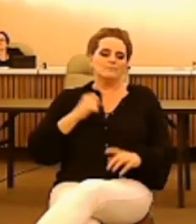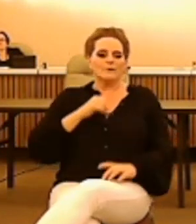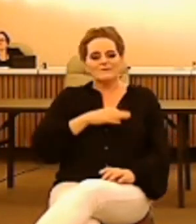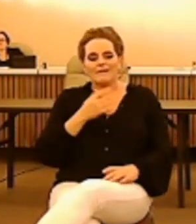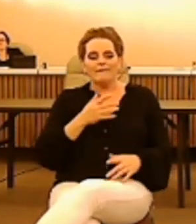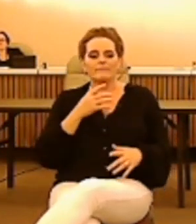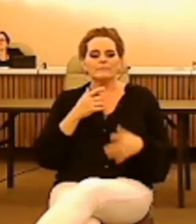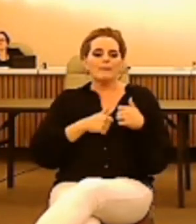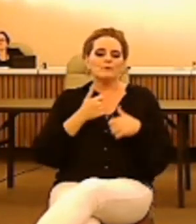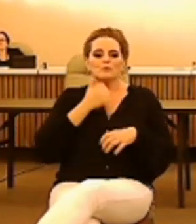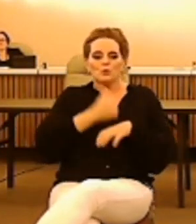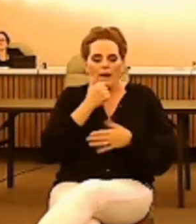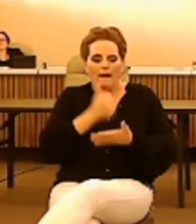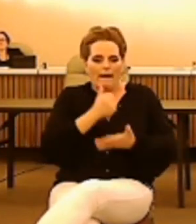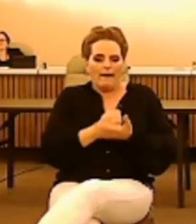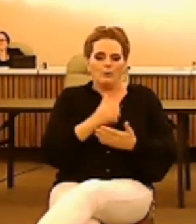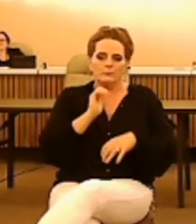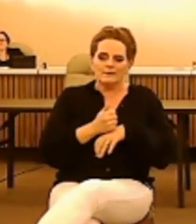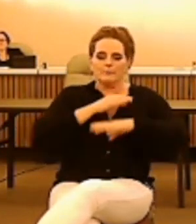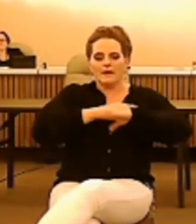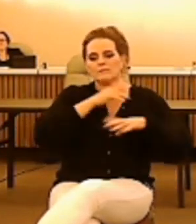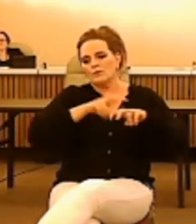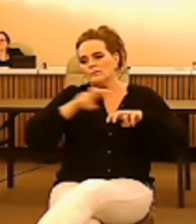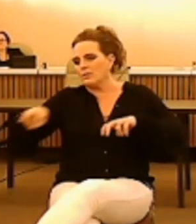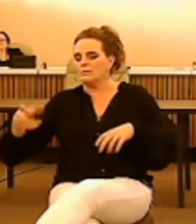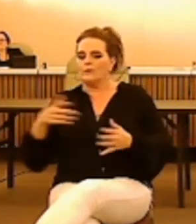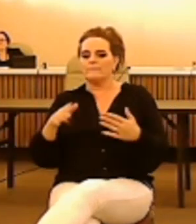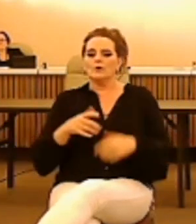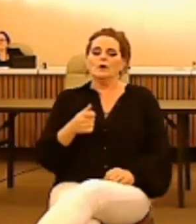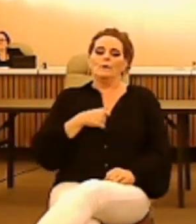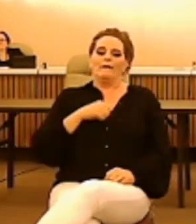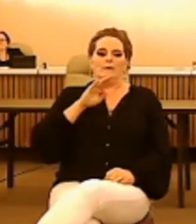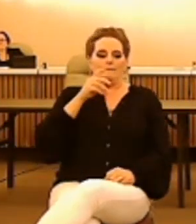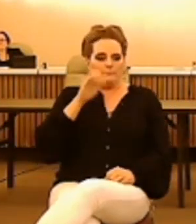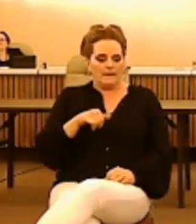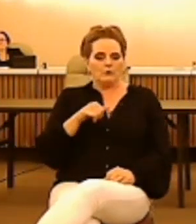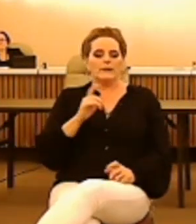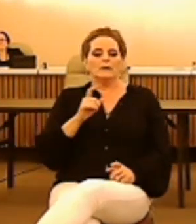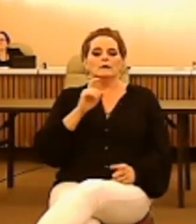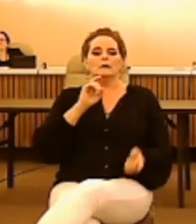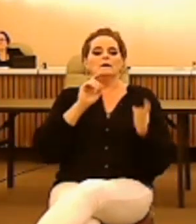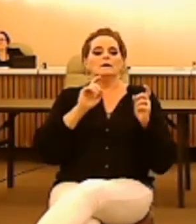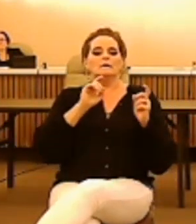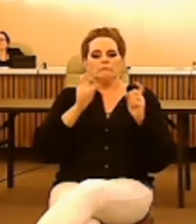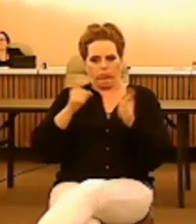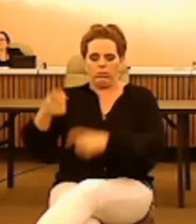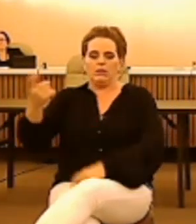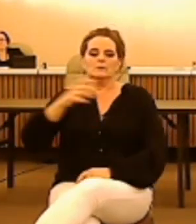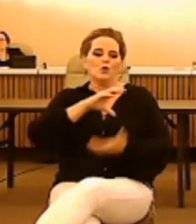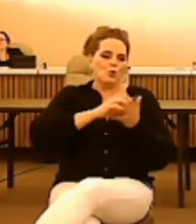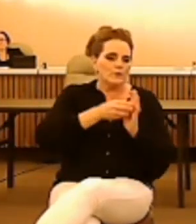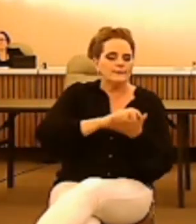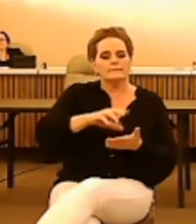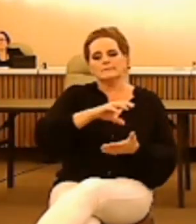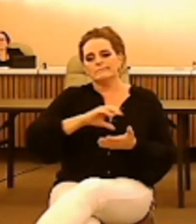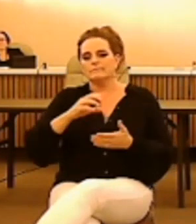tables and chairs set up. We've got a bakery donating all kinds of cookies and cupcakes this year. We have community